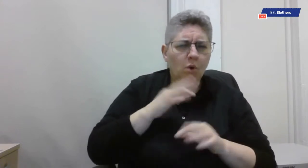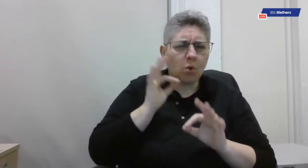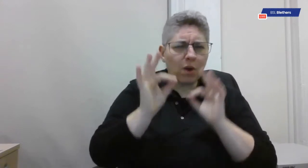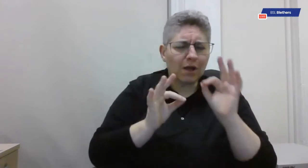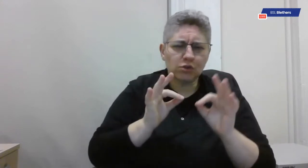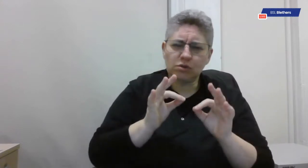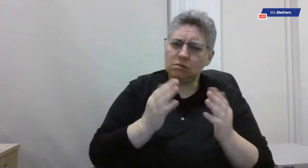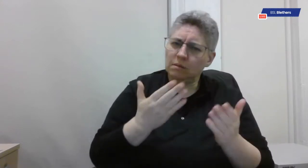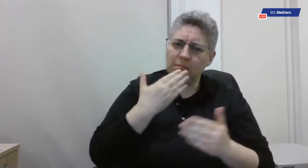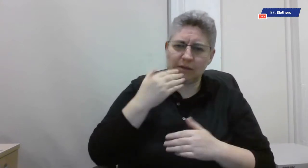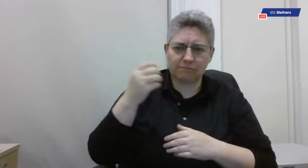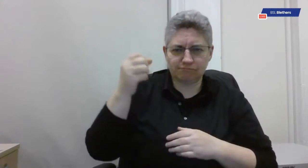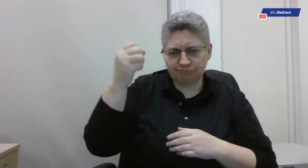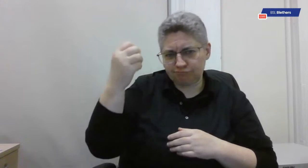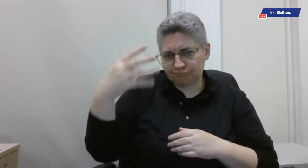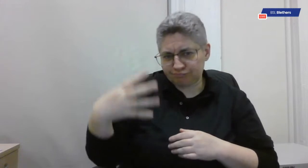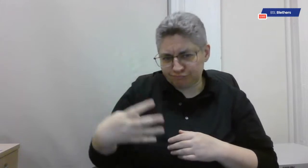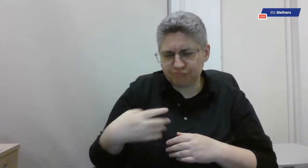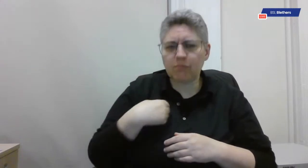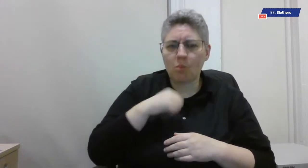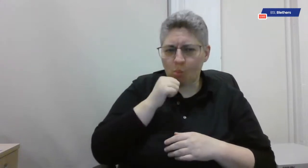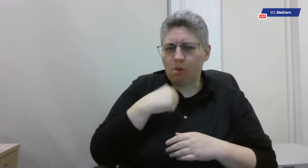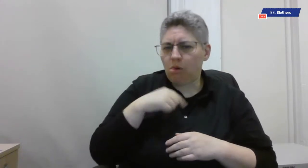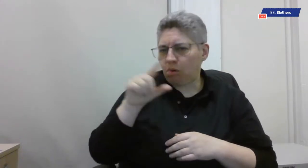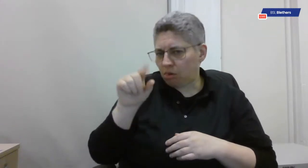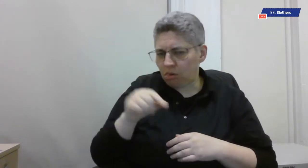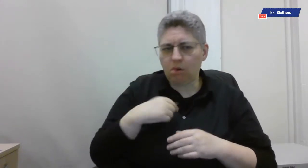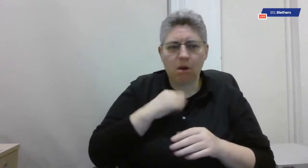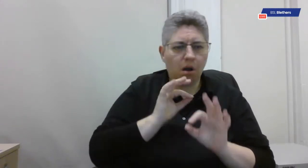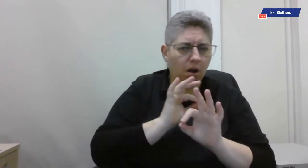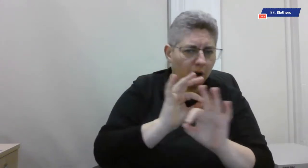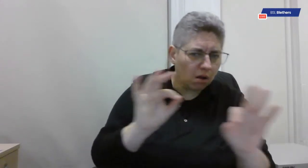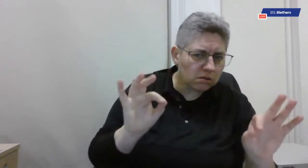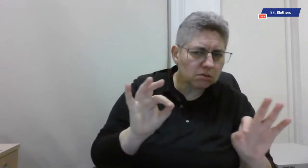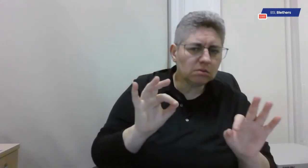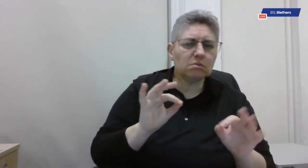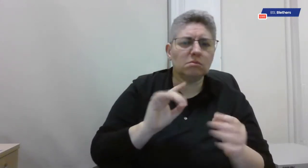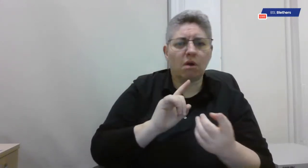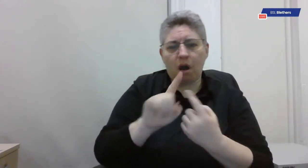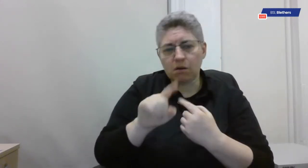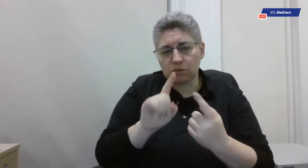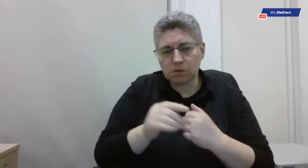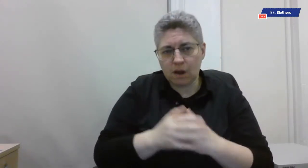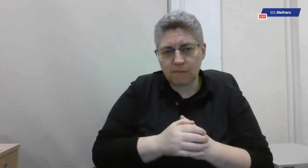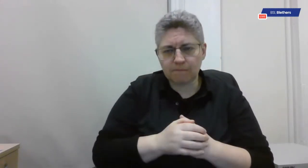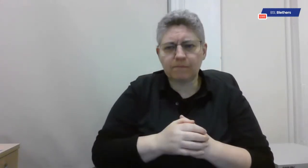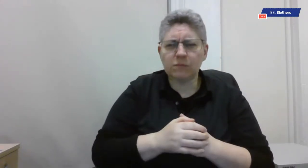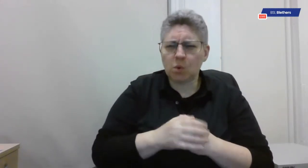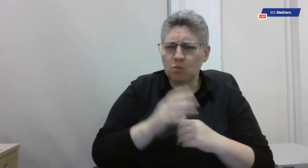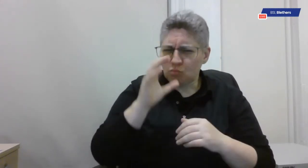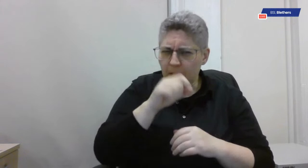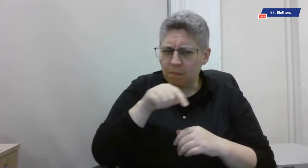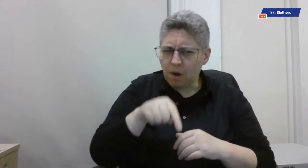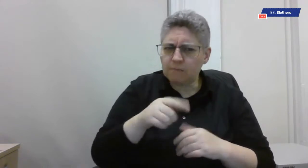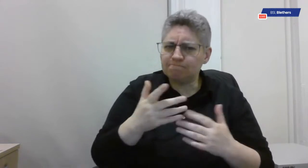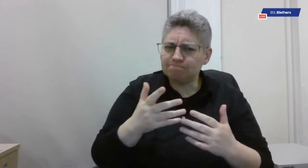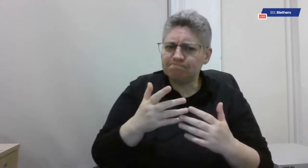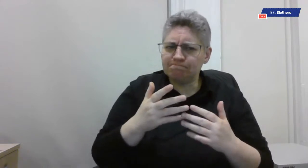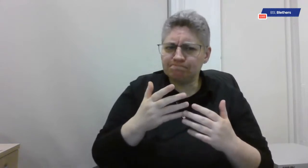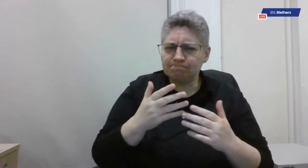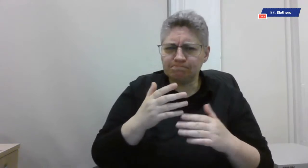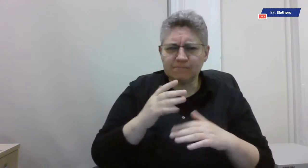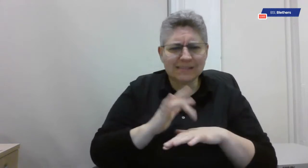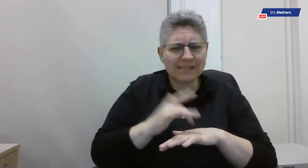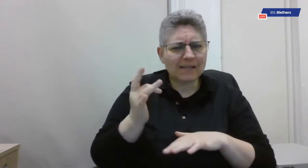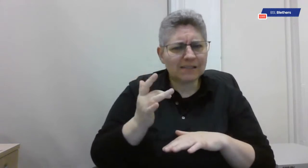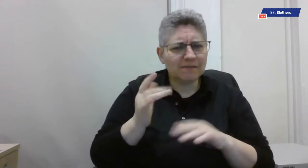and we're looking forward to your questions, your comments. Please post them in the chat